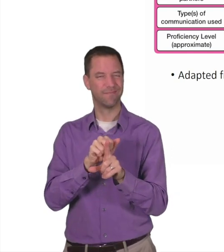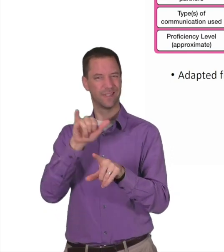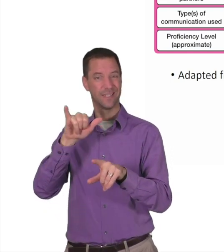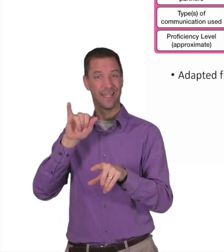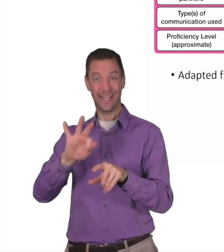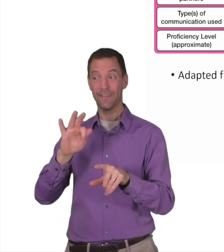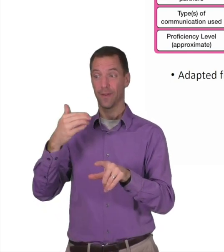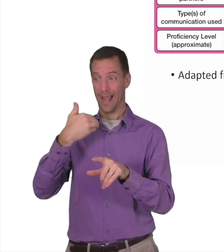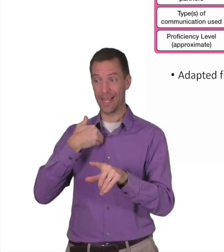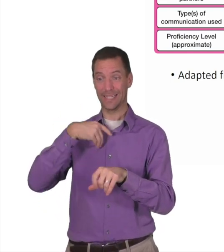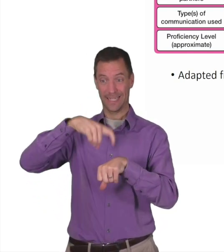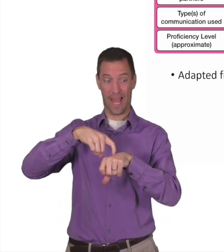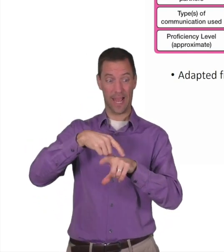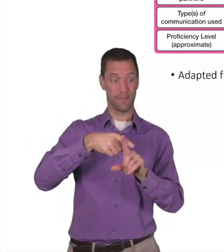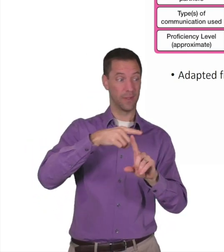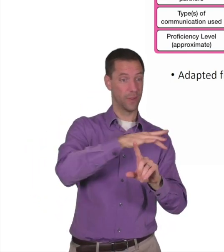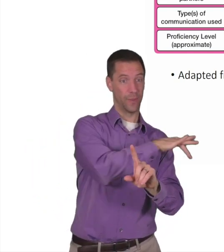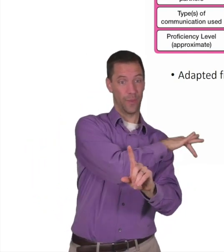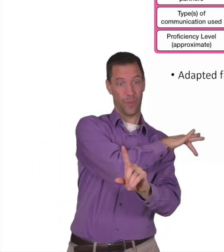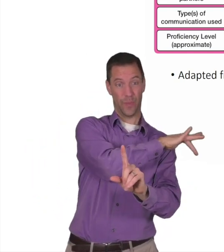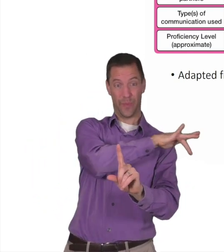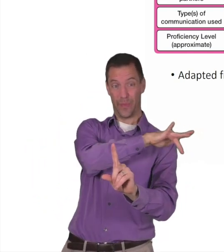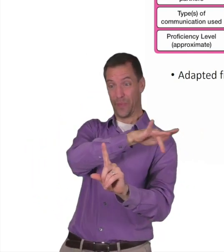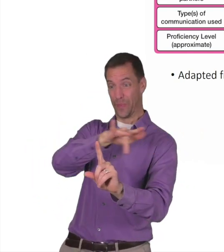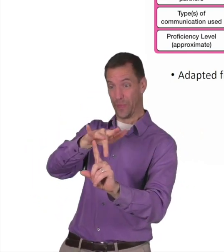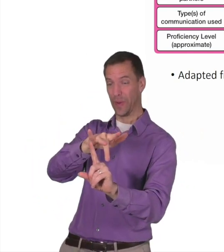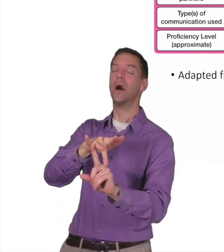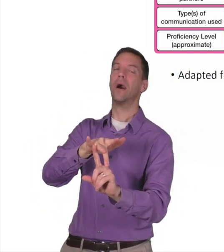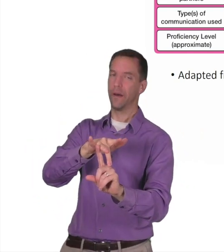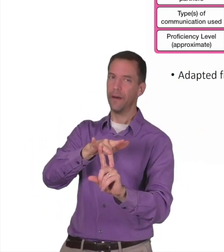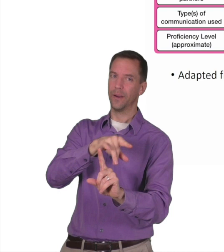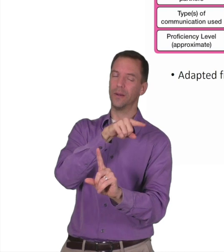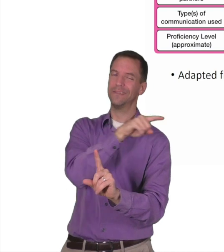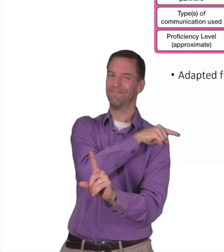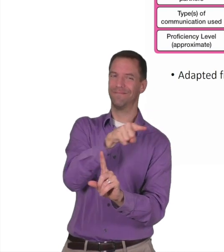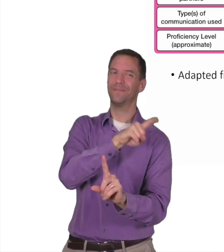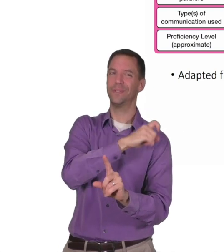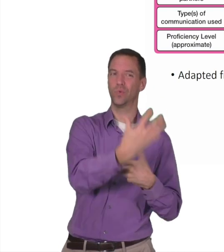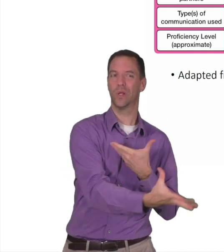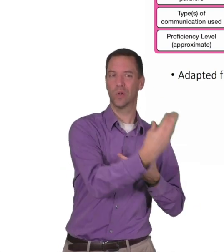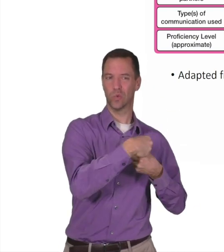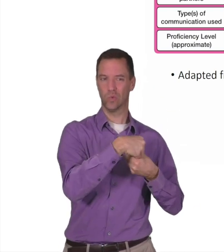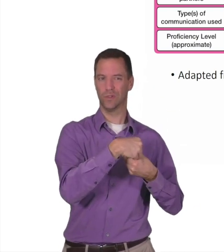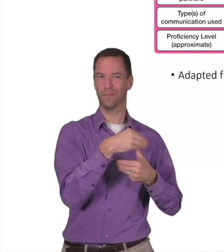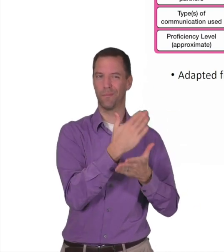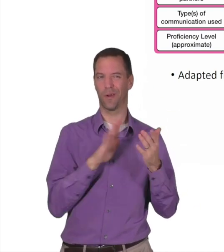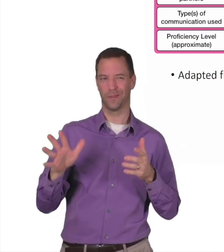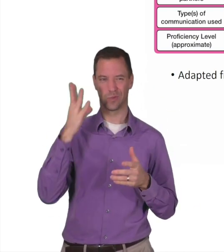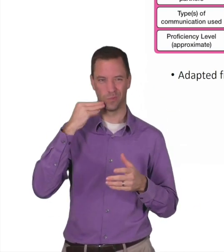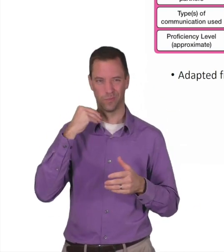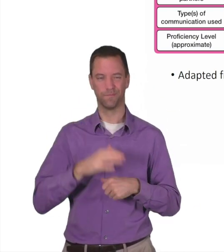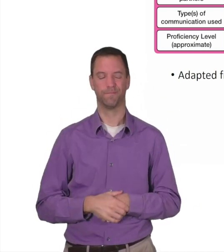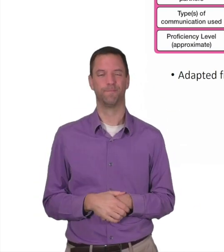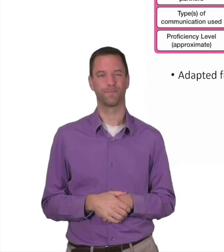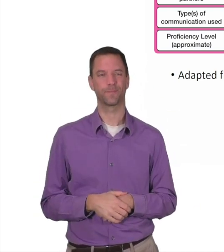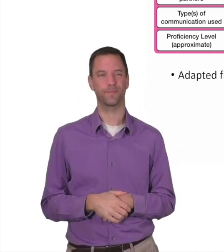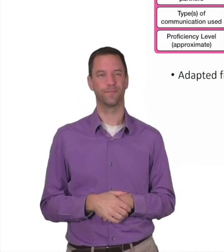at which that happened. It's quite important to document if there was a period of time when the